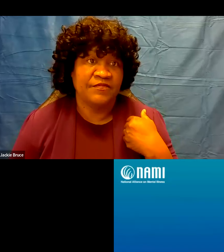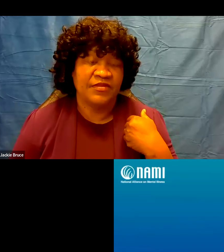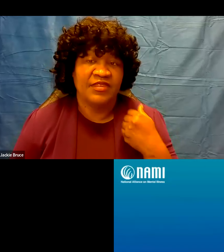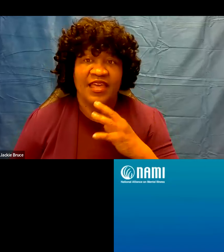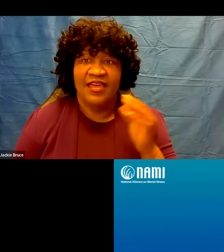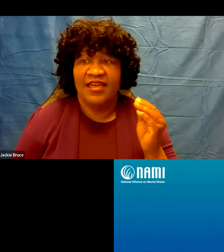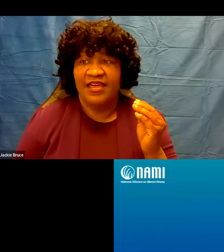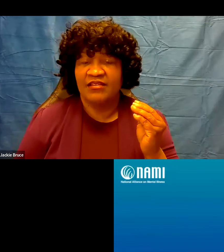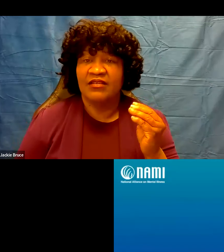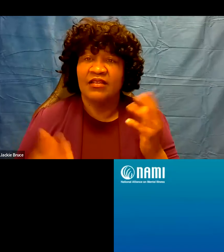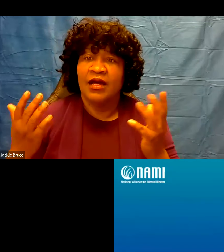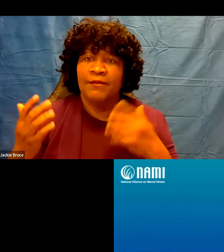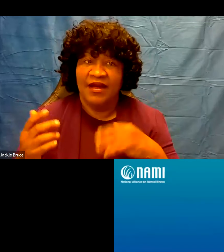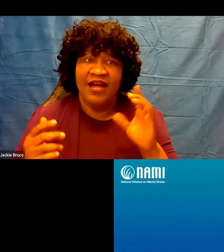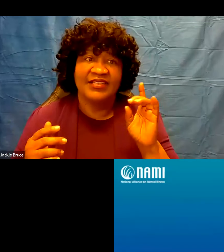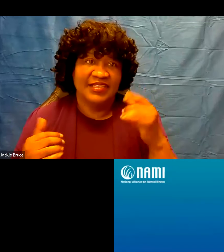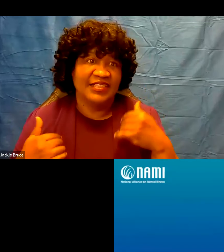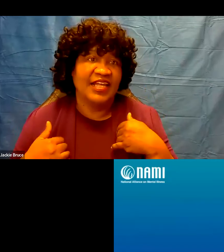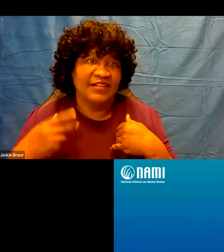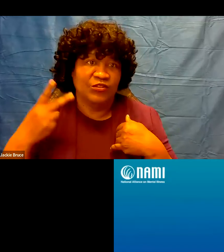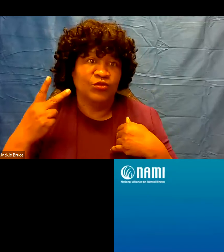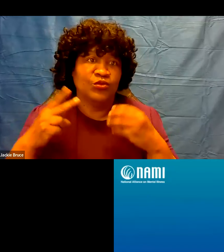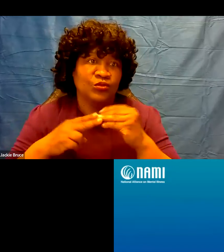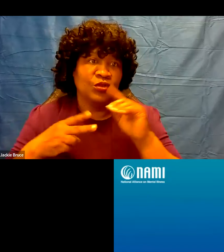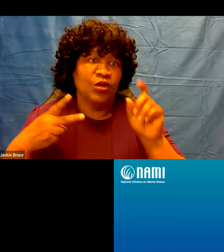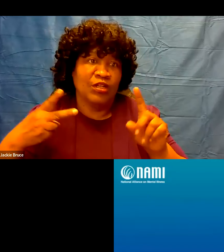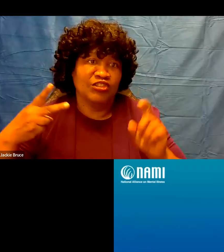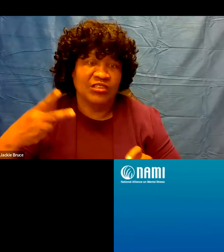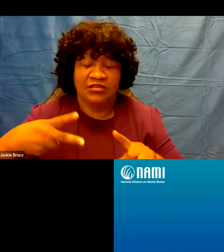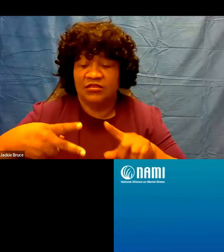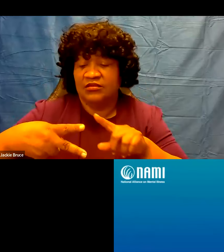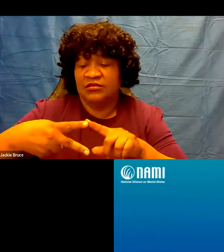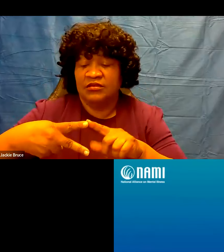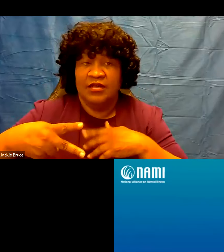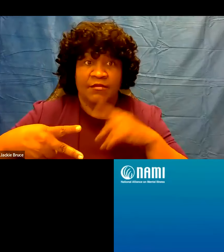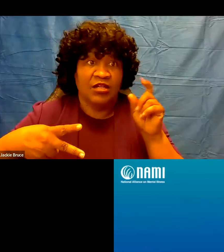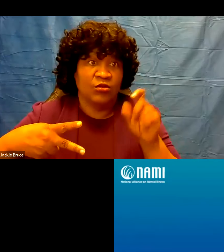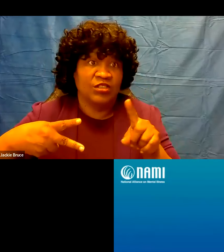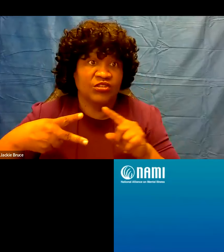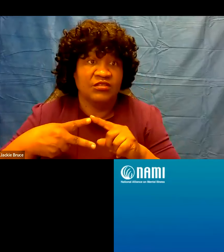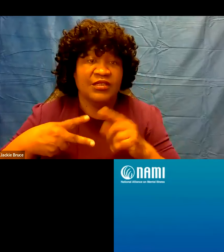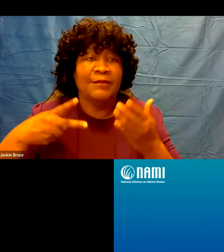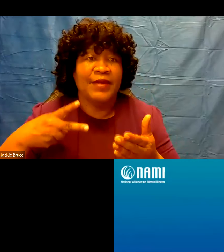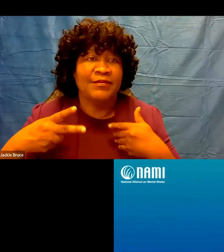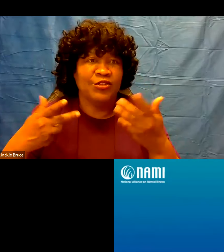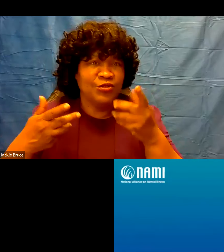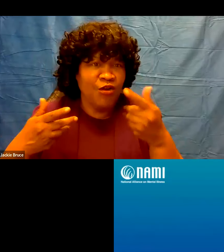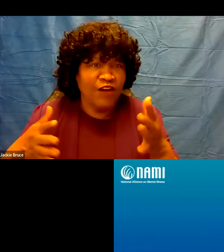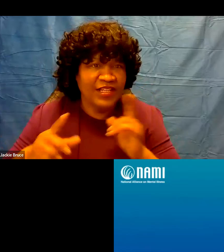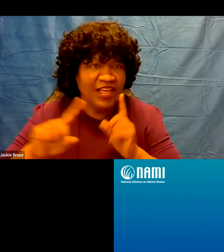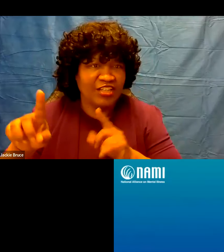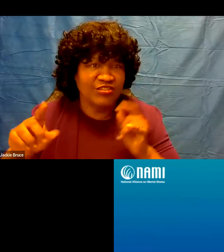And so, but I did have a couple questions. First, maybe it was already answered, but I